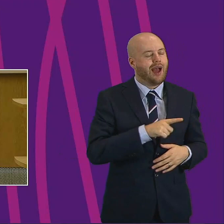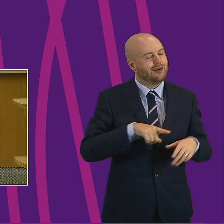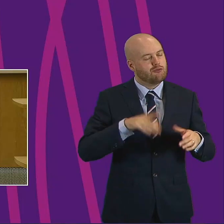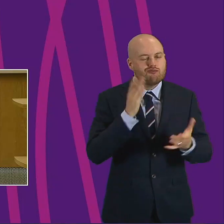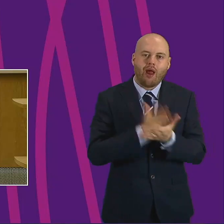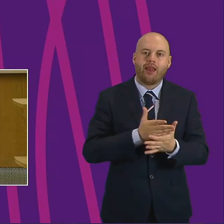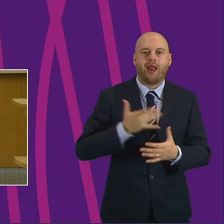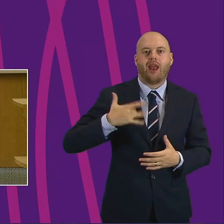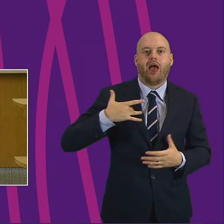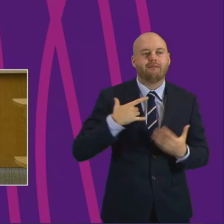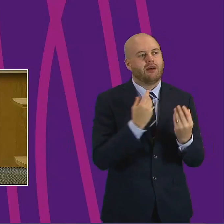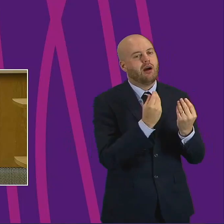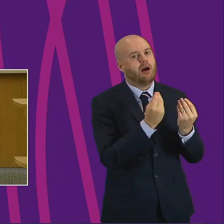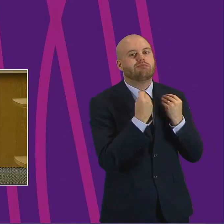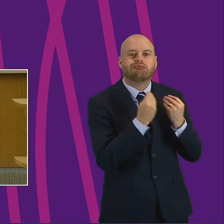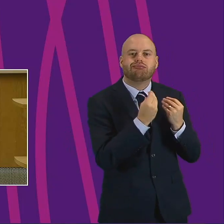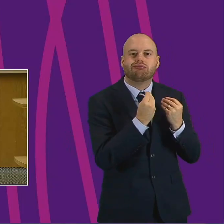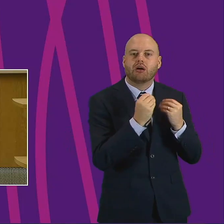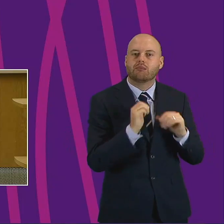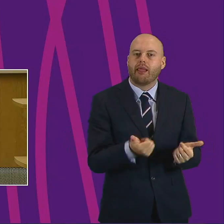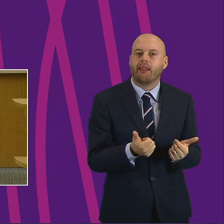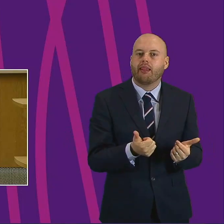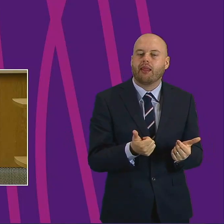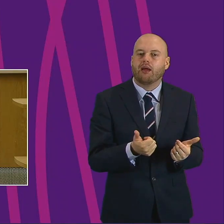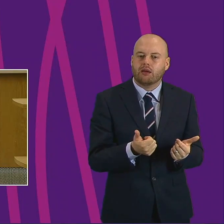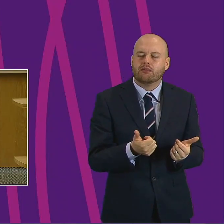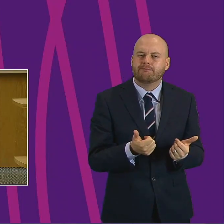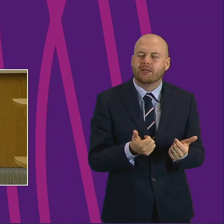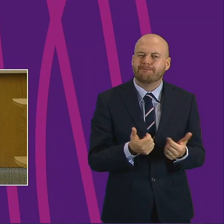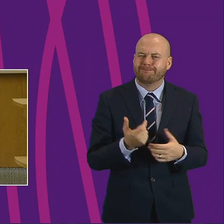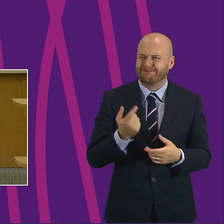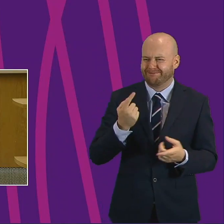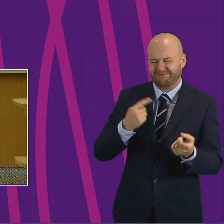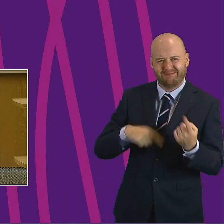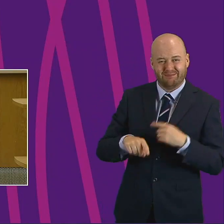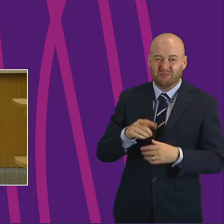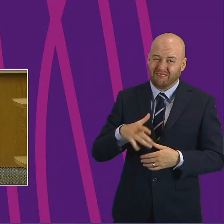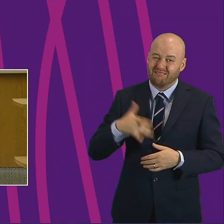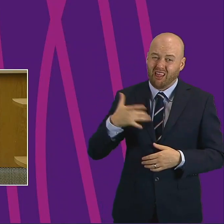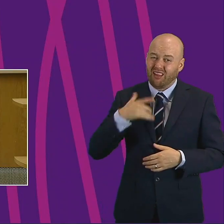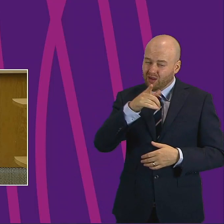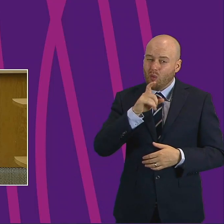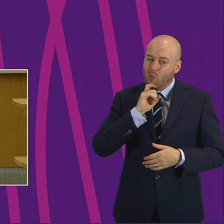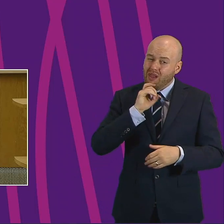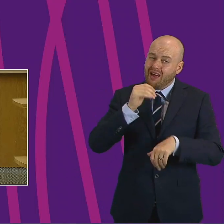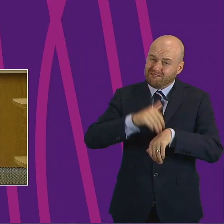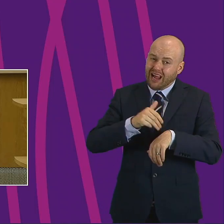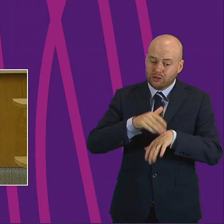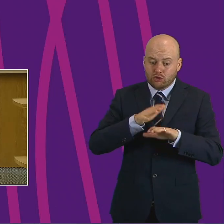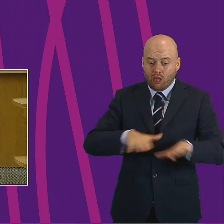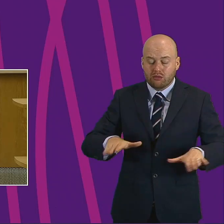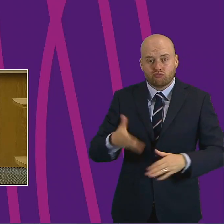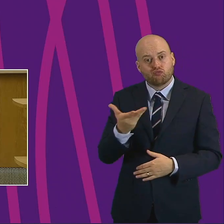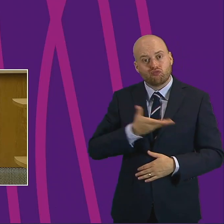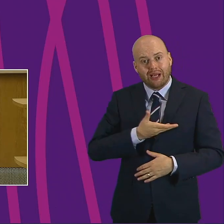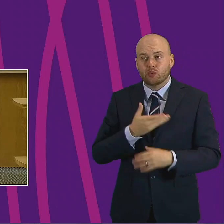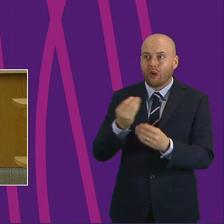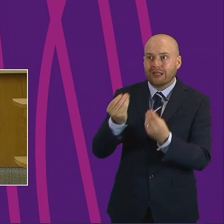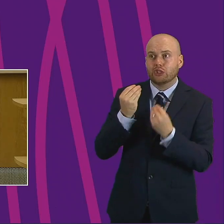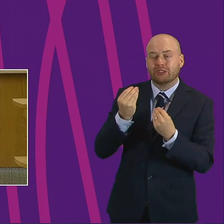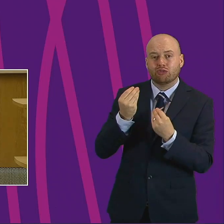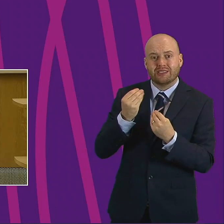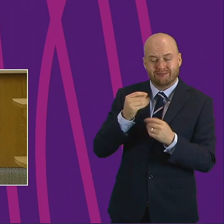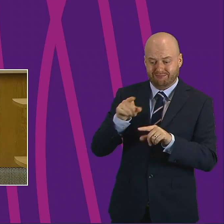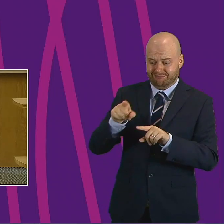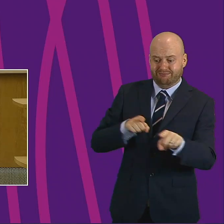the proposals for blended learning were heavily based on home learning, and that is going to have a real impact on children's right to education, and that we need to do